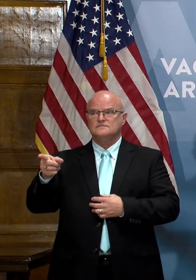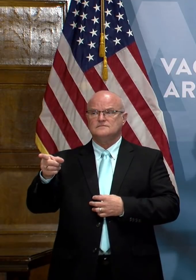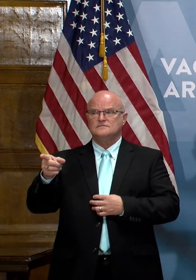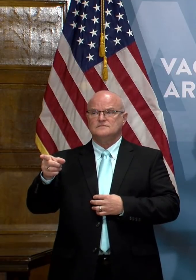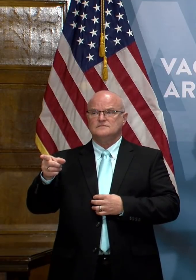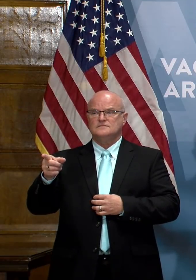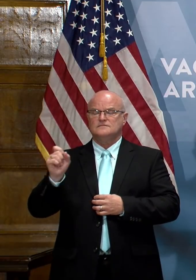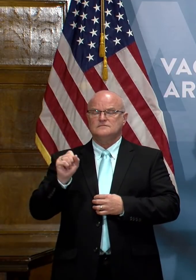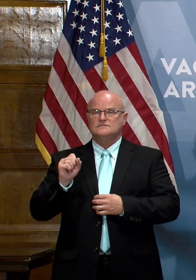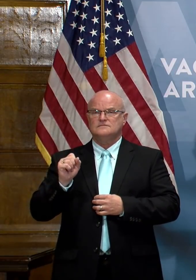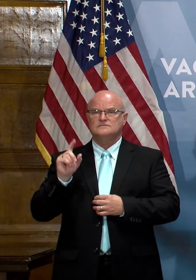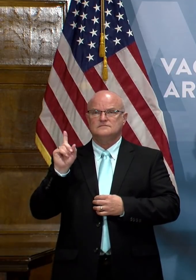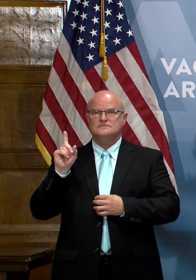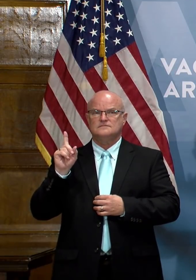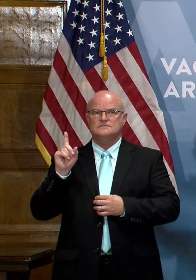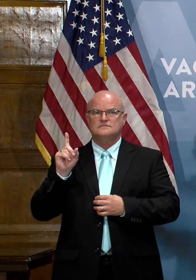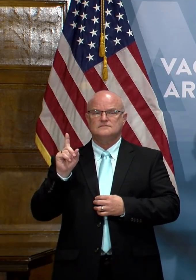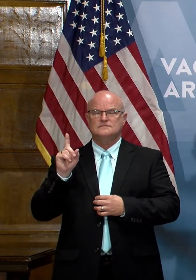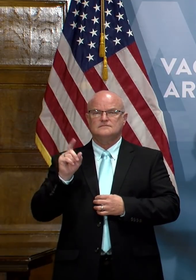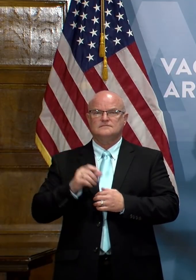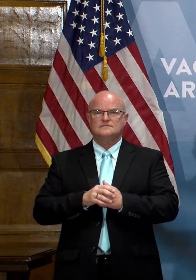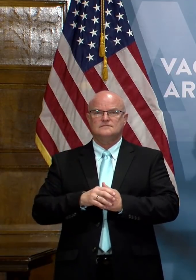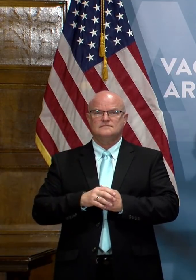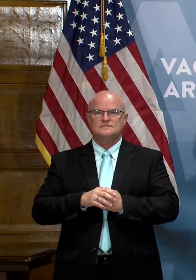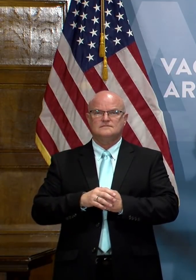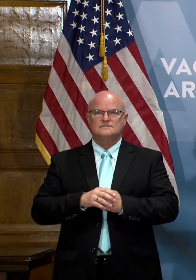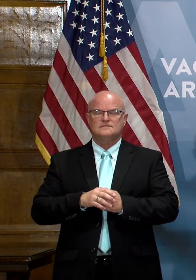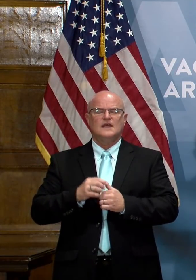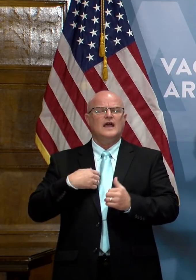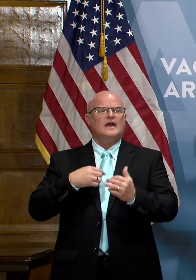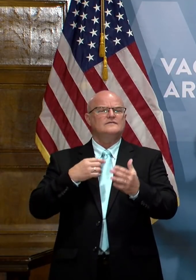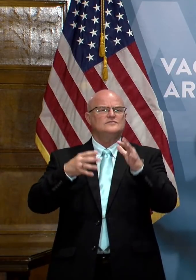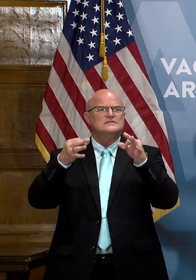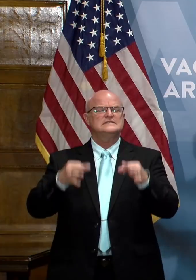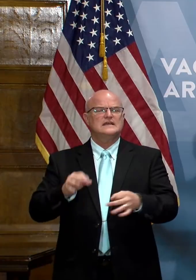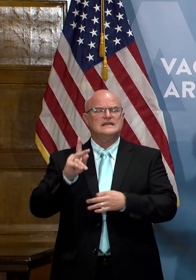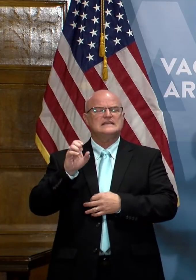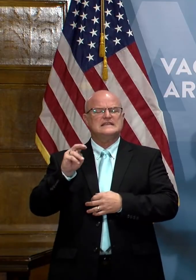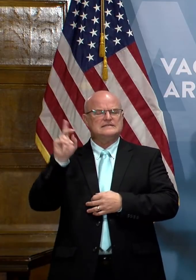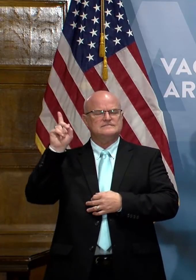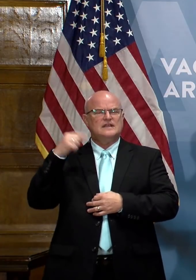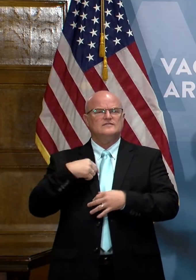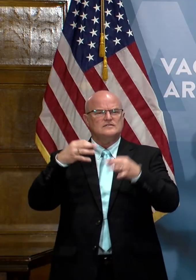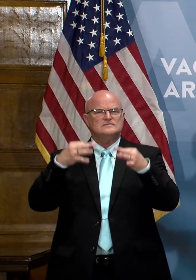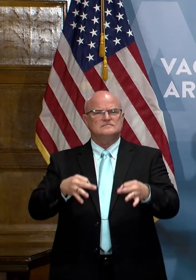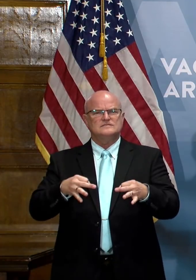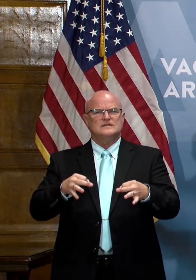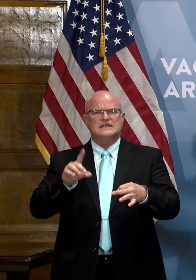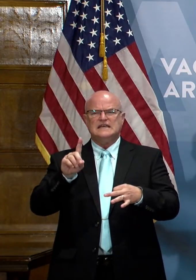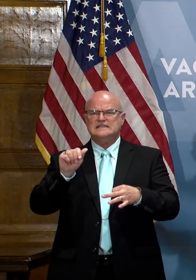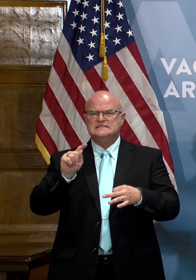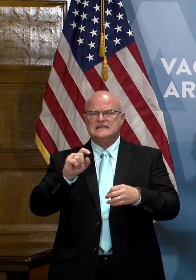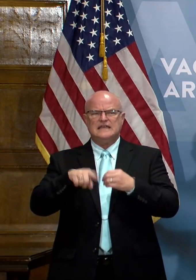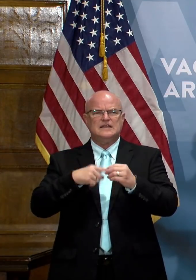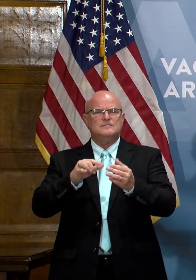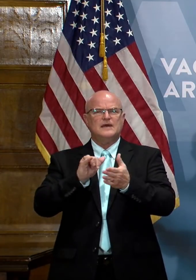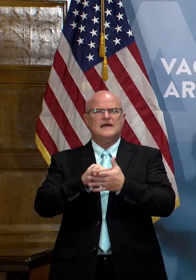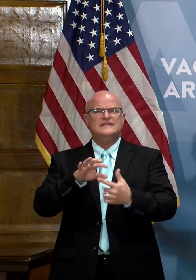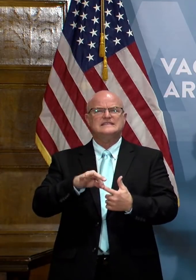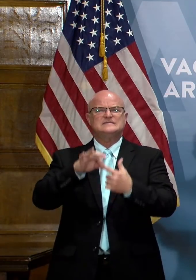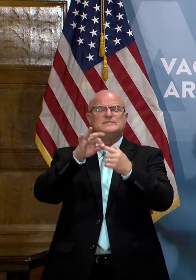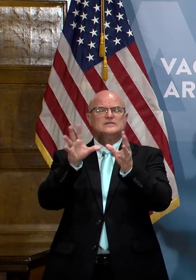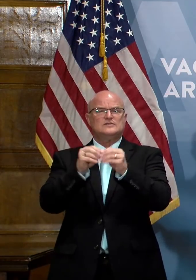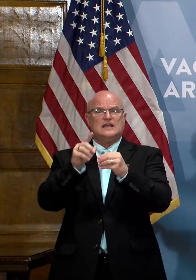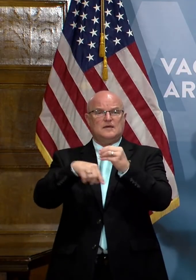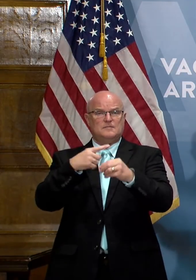Governor, Ken Miller with the Associated Press, sir. Have you decided, have you come up with a date certain on the special